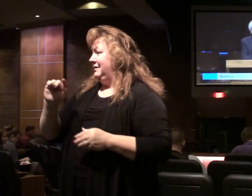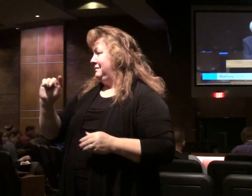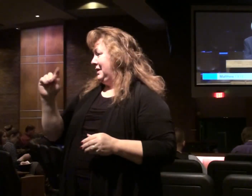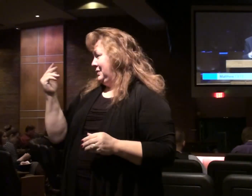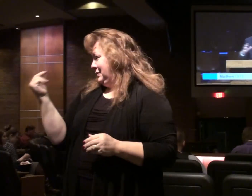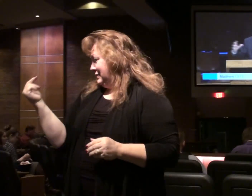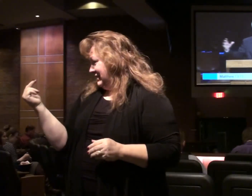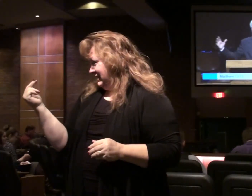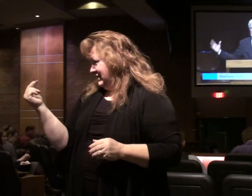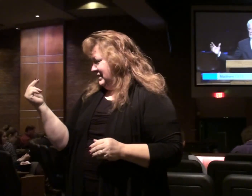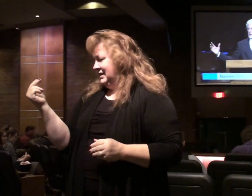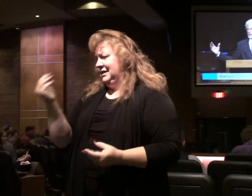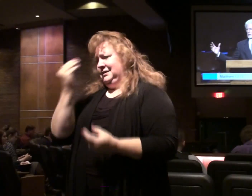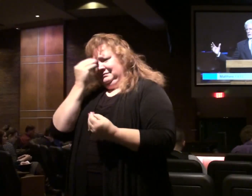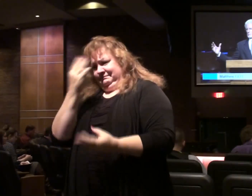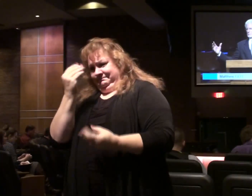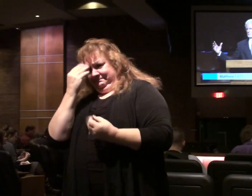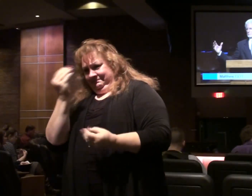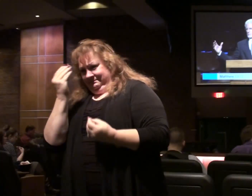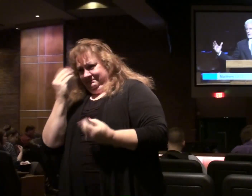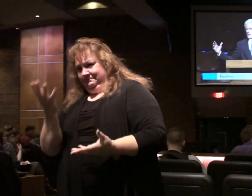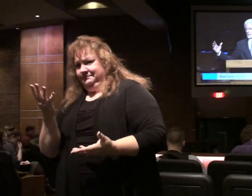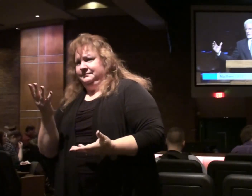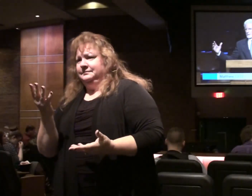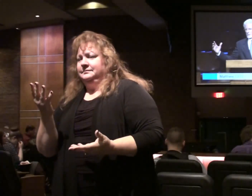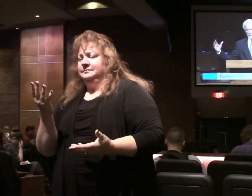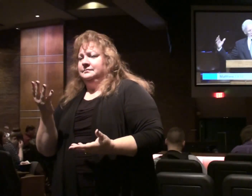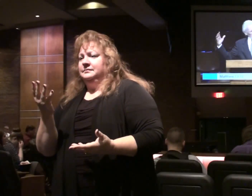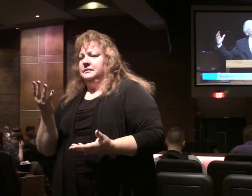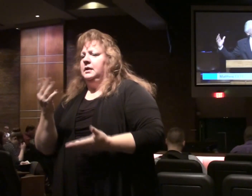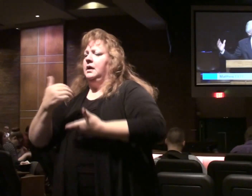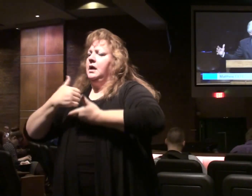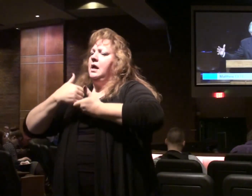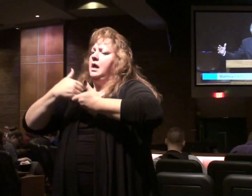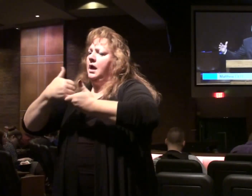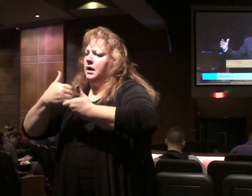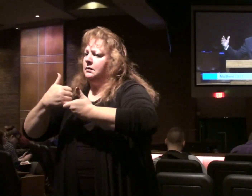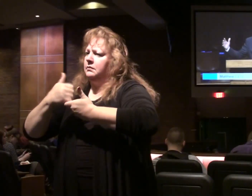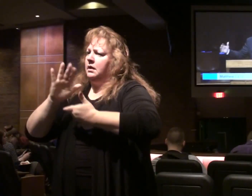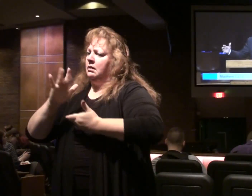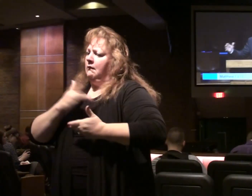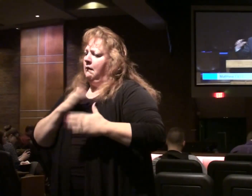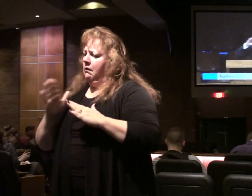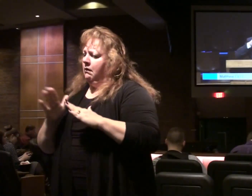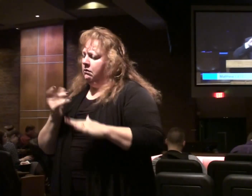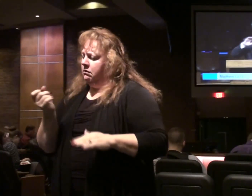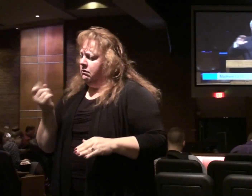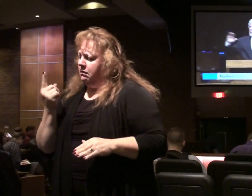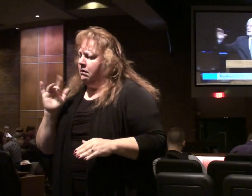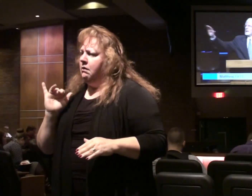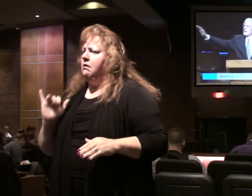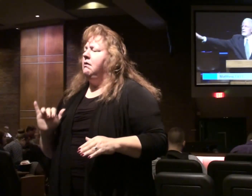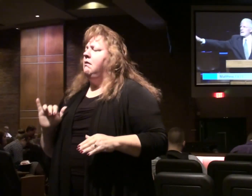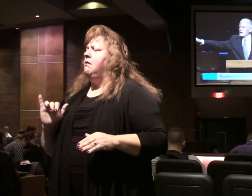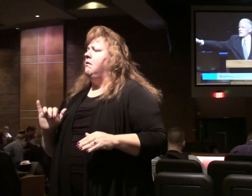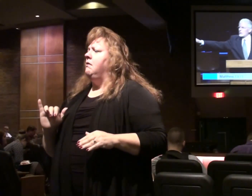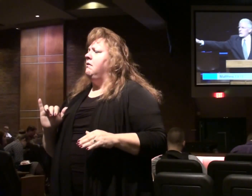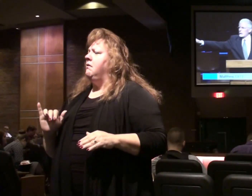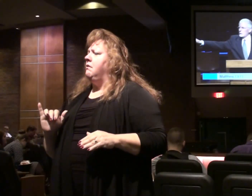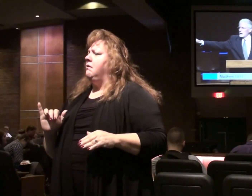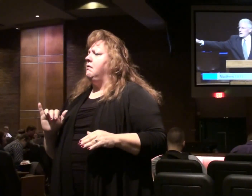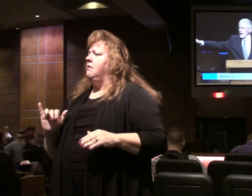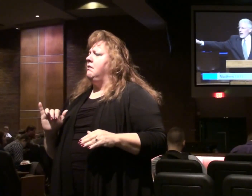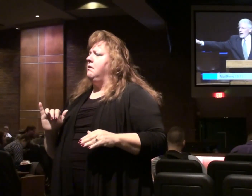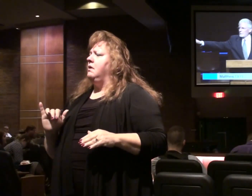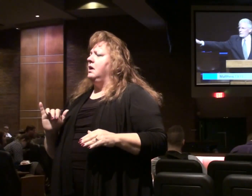13. And he's going to give them information that will help prepare them and help them to understand there's